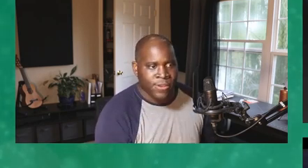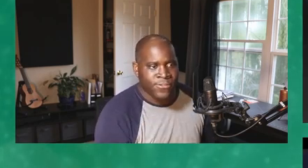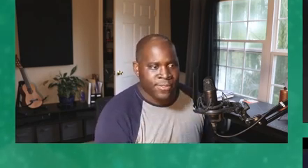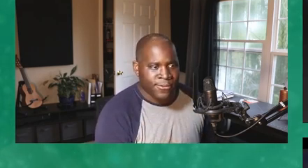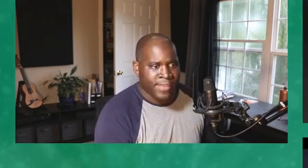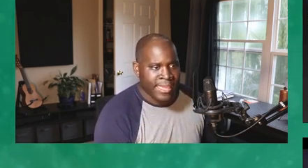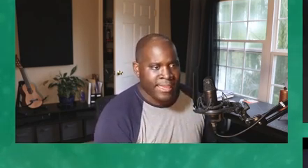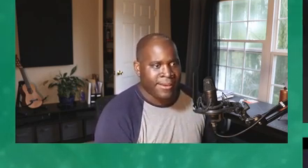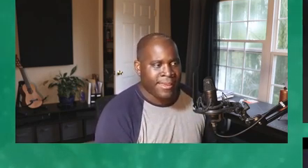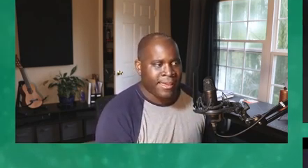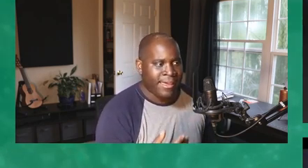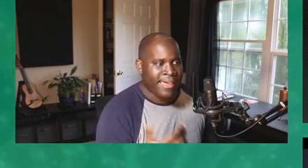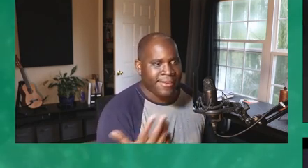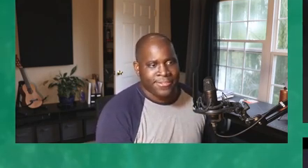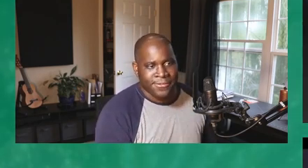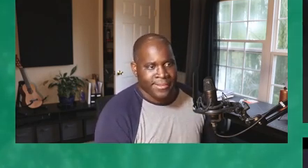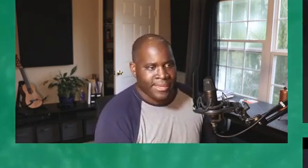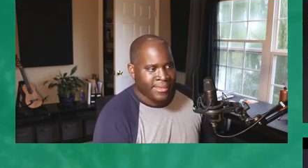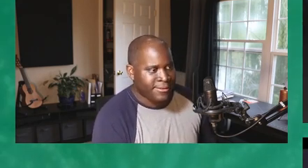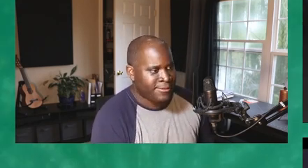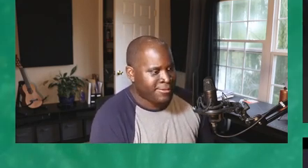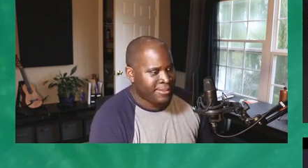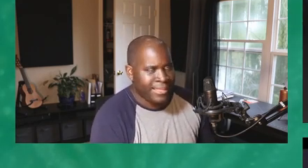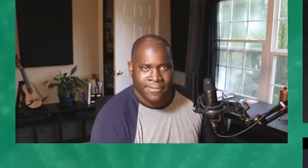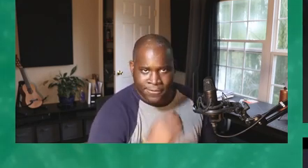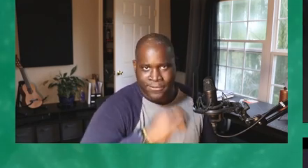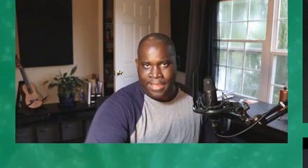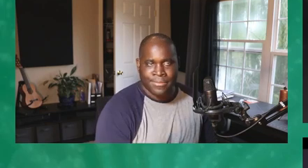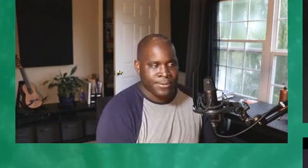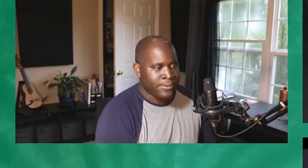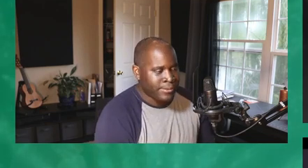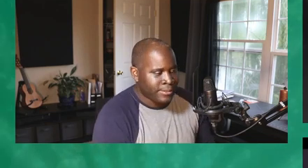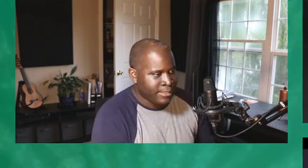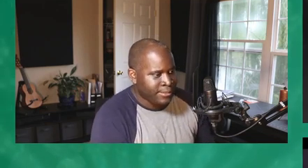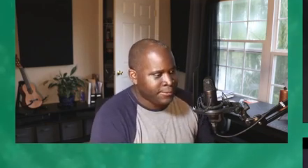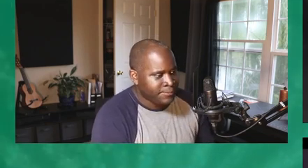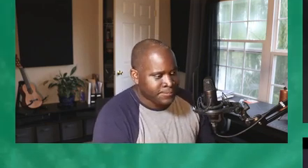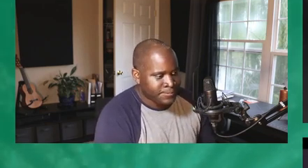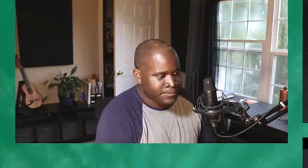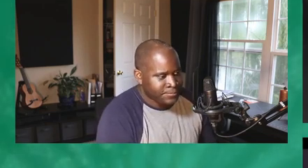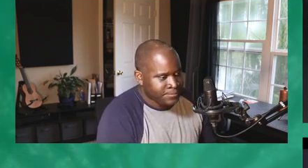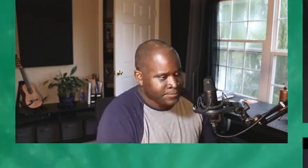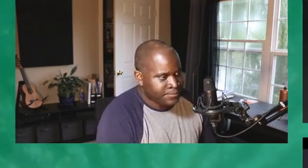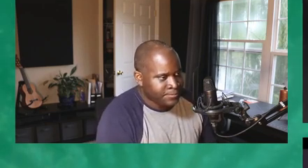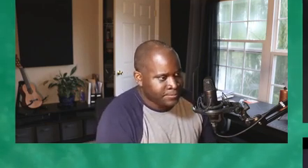pick out what they're saying as they're saying it, like the first time through, you know?